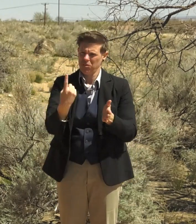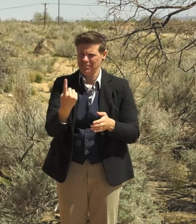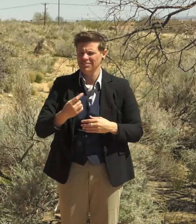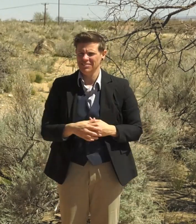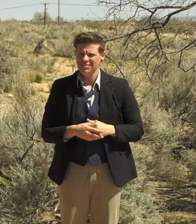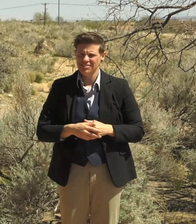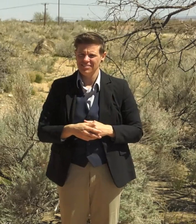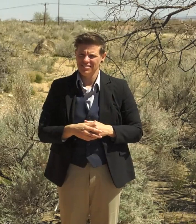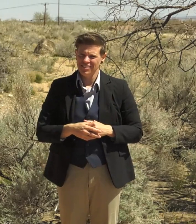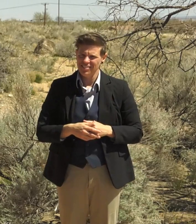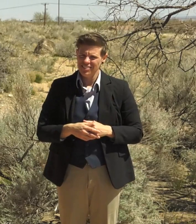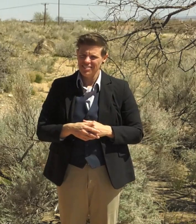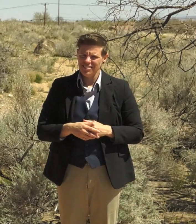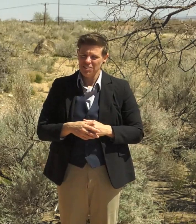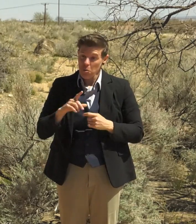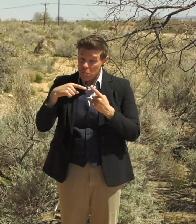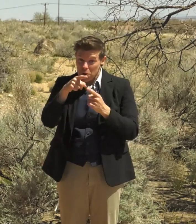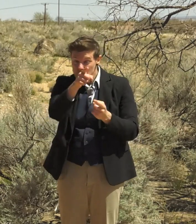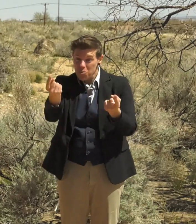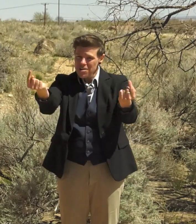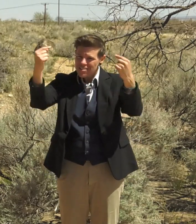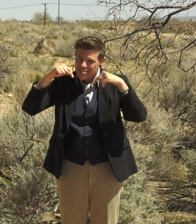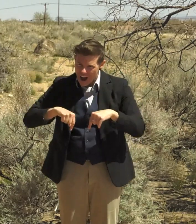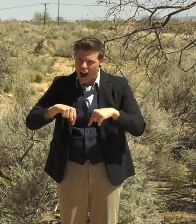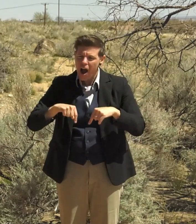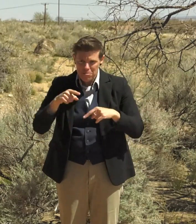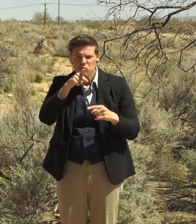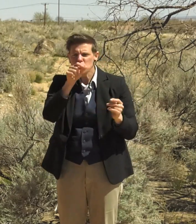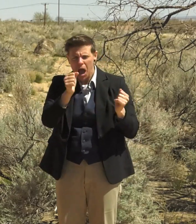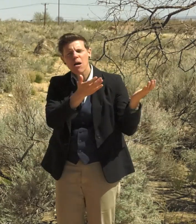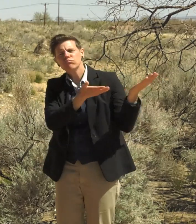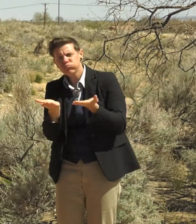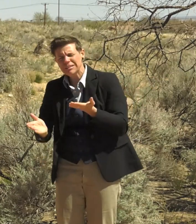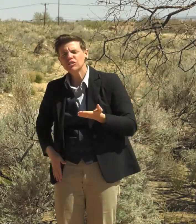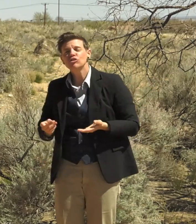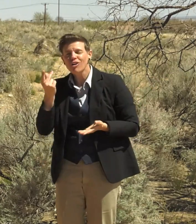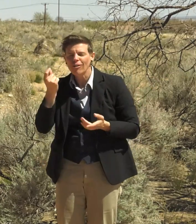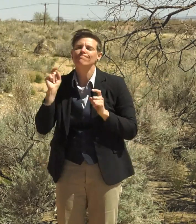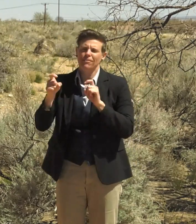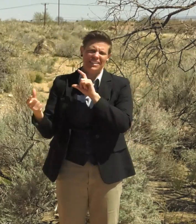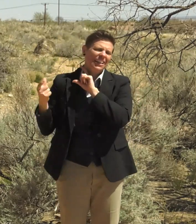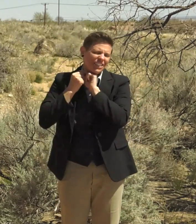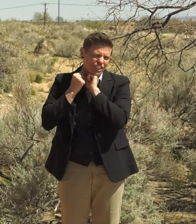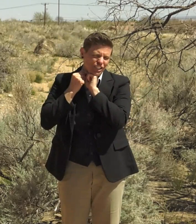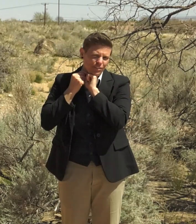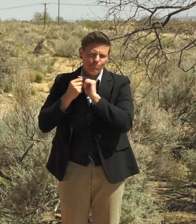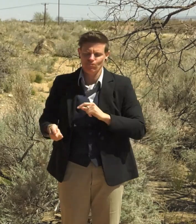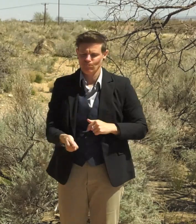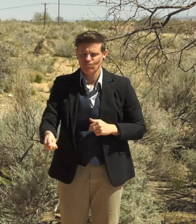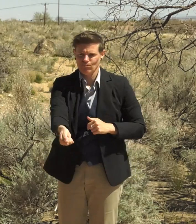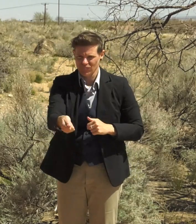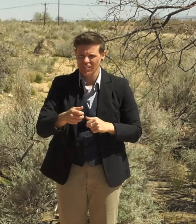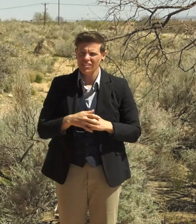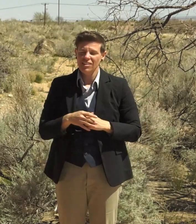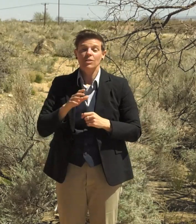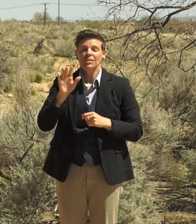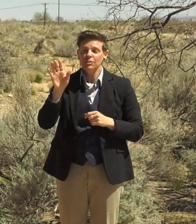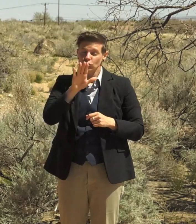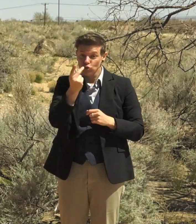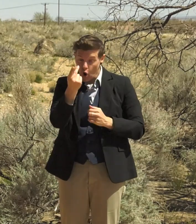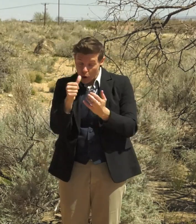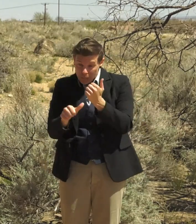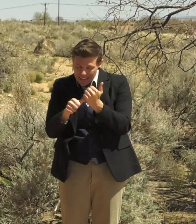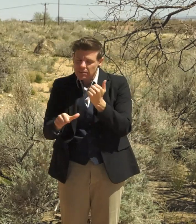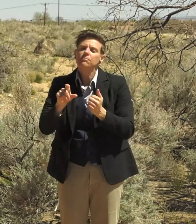out. Please bring your dogs, but keep them on a leash. And pick up your dog waste. It's very important for us. And also pick up your